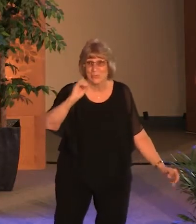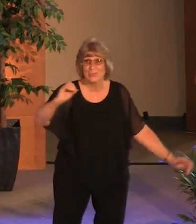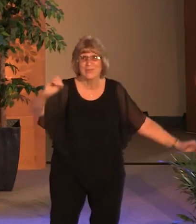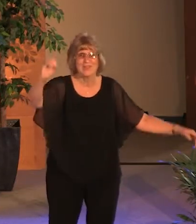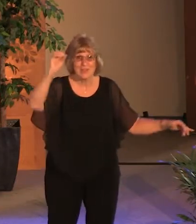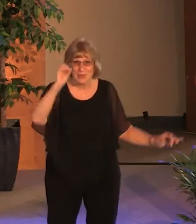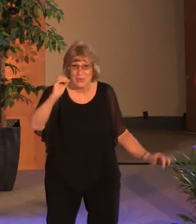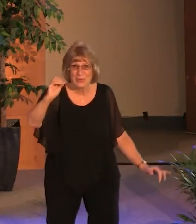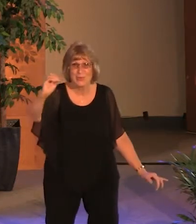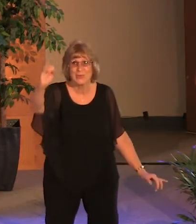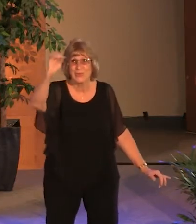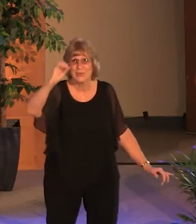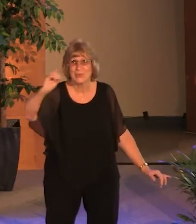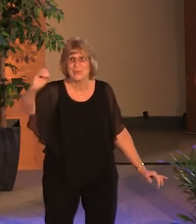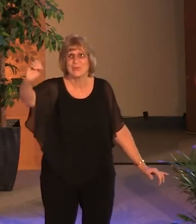Ooh,